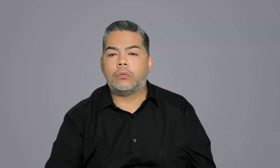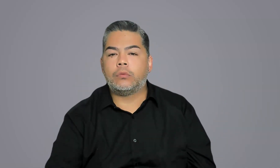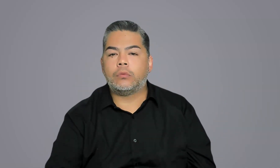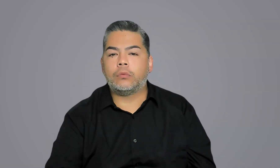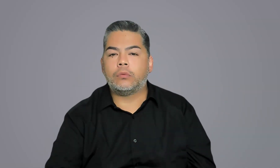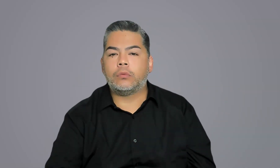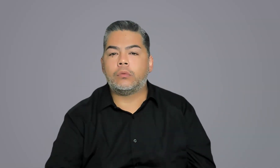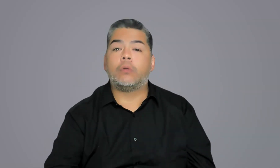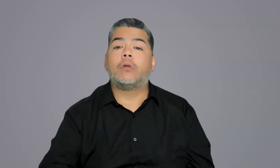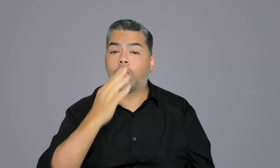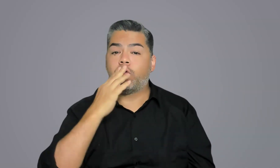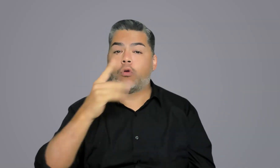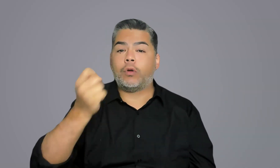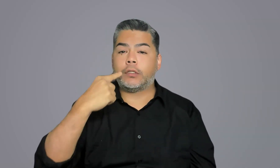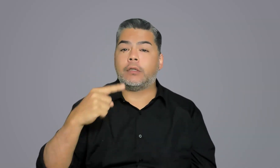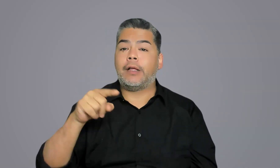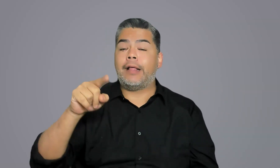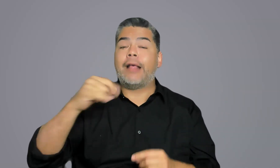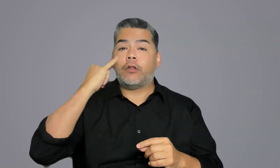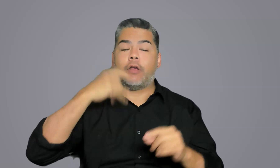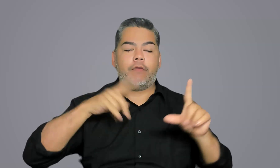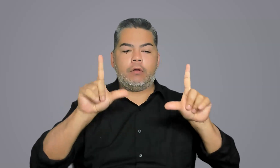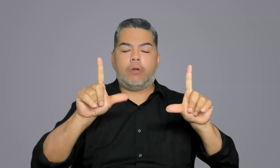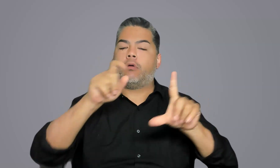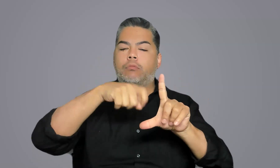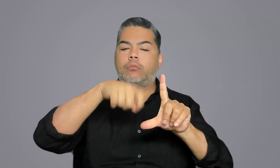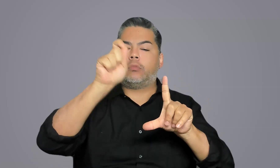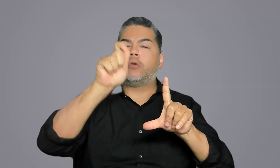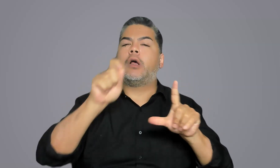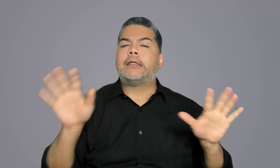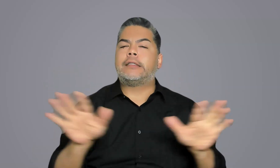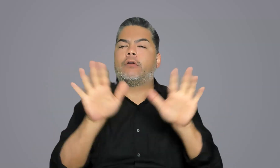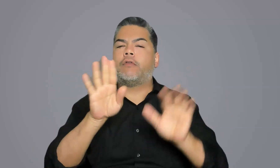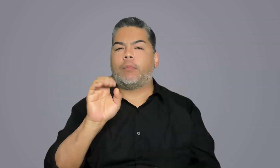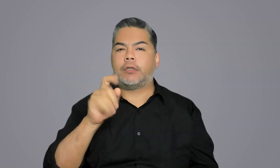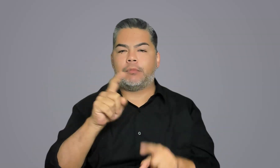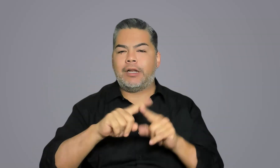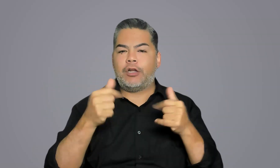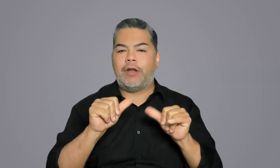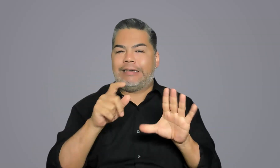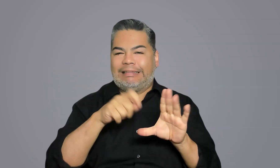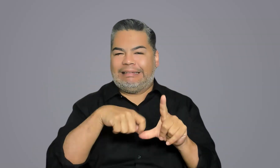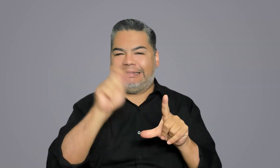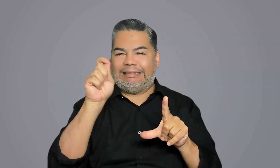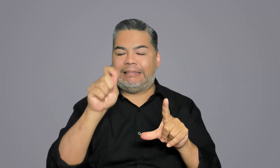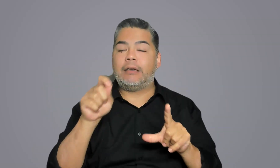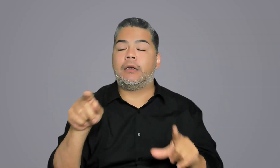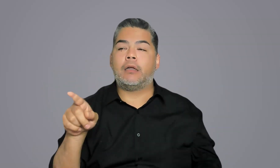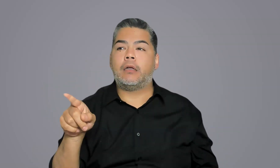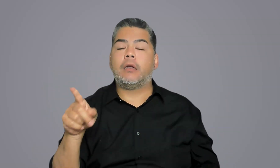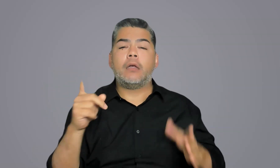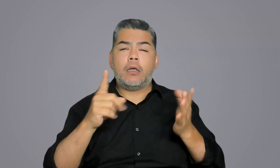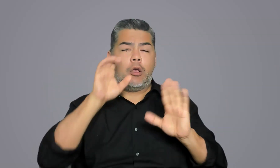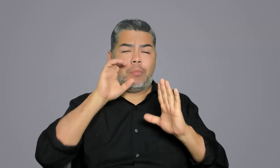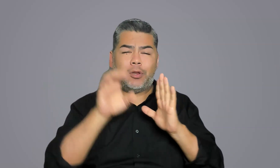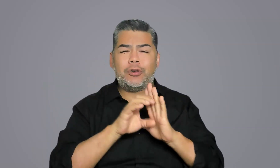of ways. There is a mark decorative box. However, I always try and steer people away from using that because I think an image will always normally